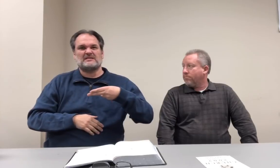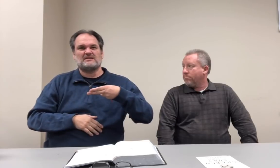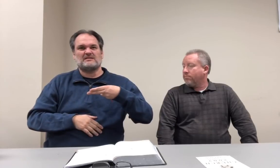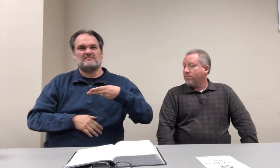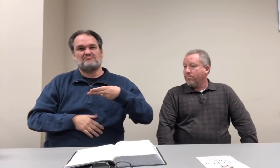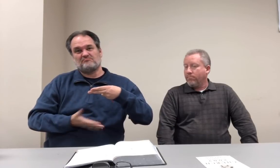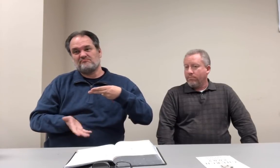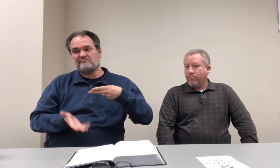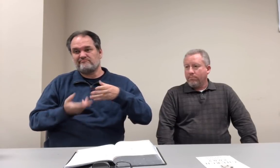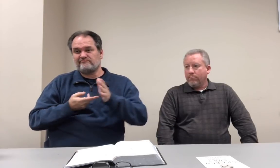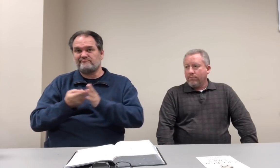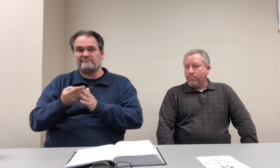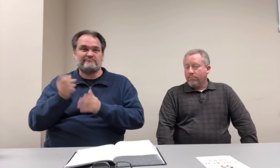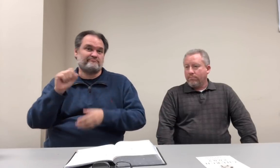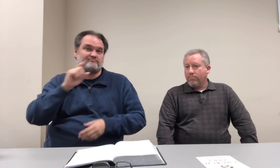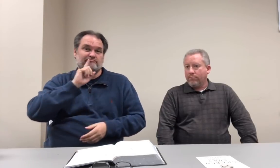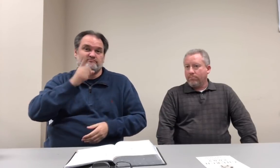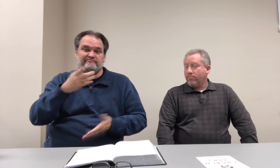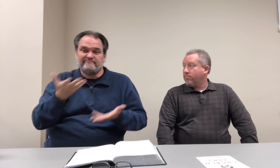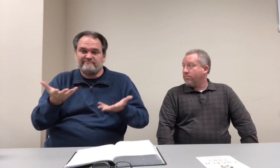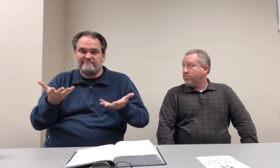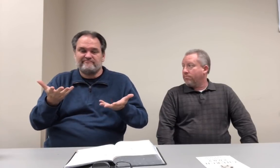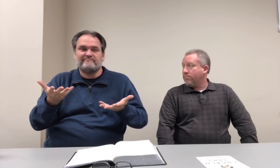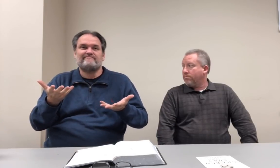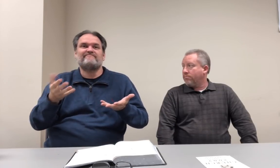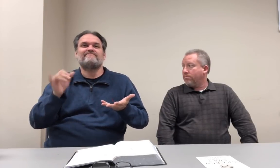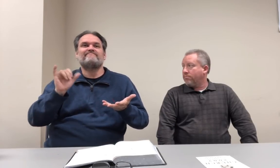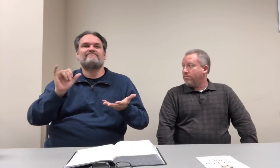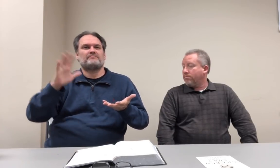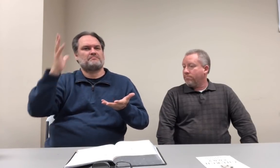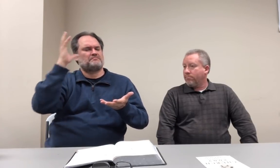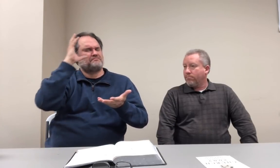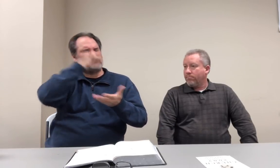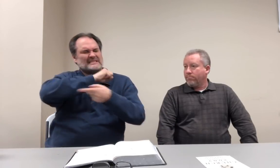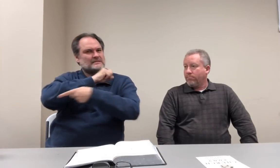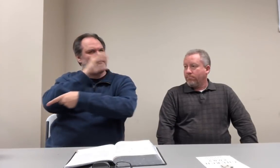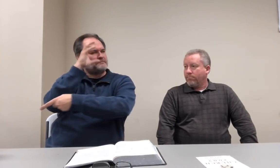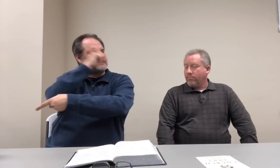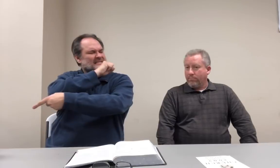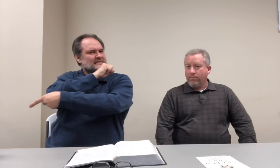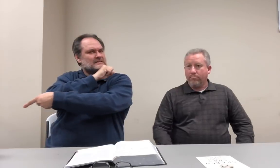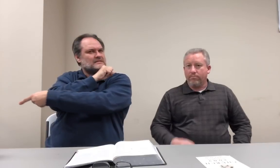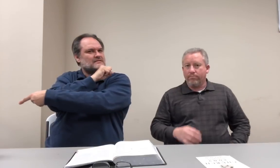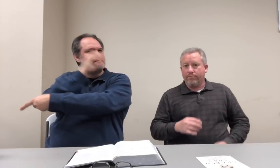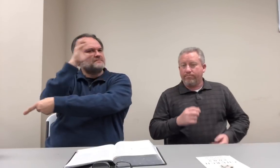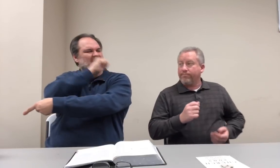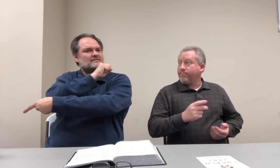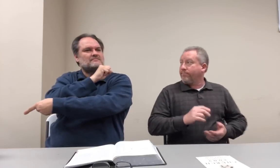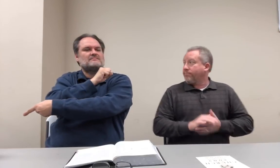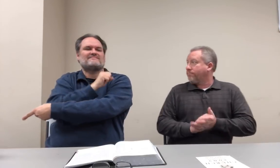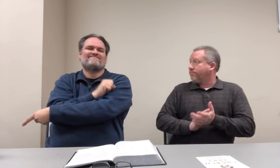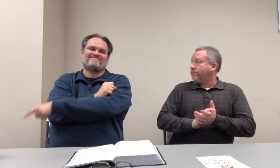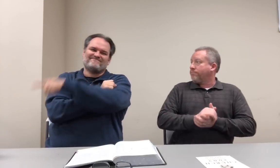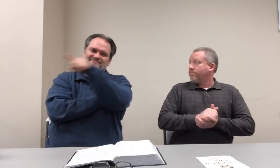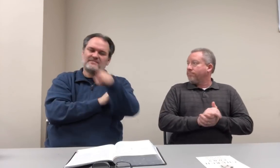and someone wants to argue from that side, if God's omniscient, he doesn't regret it the way he ended. Because there is no scenario that could have played out from